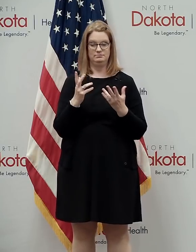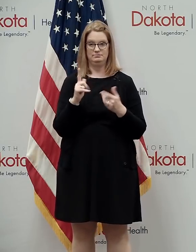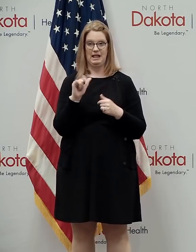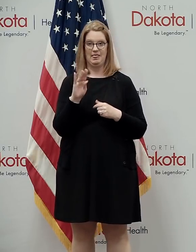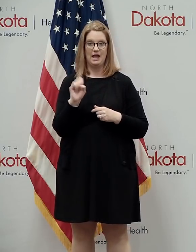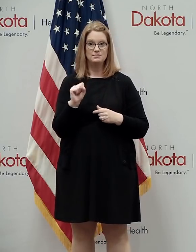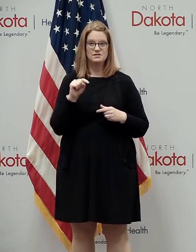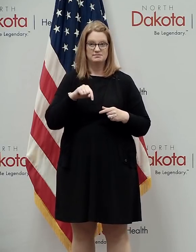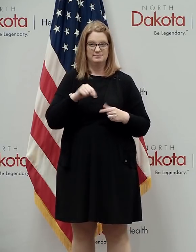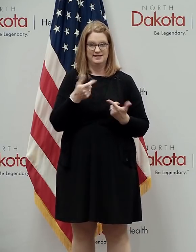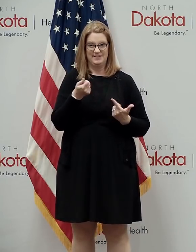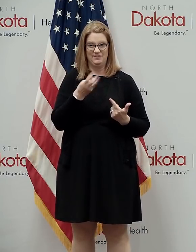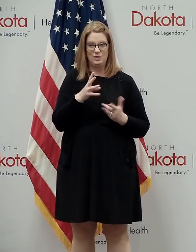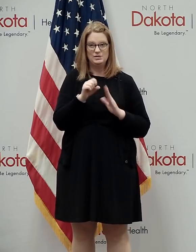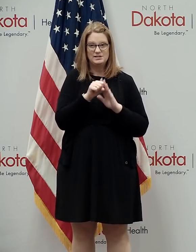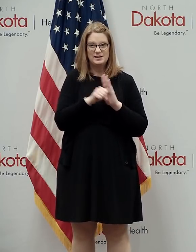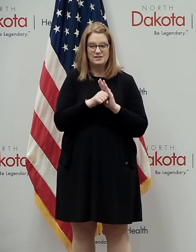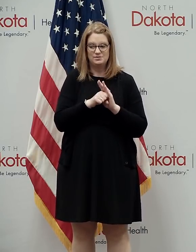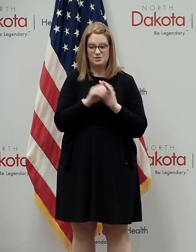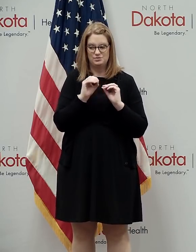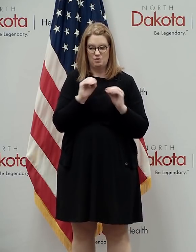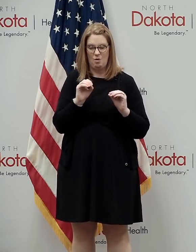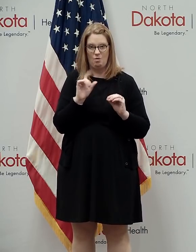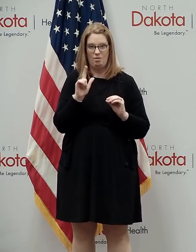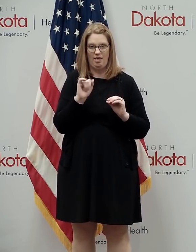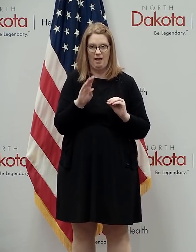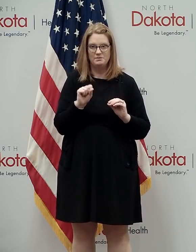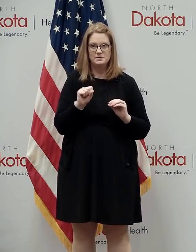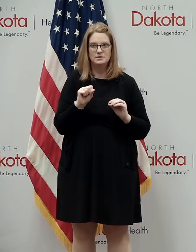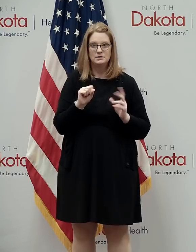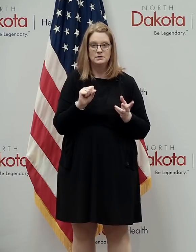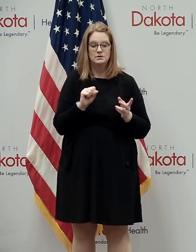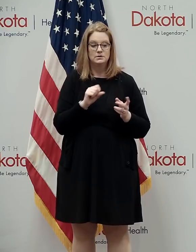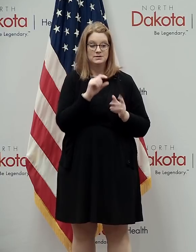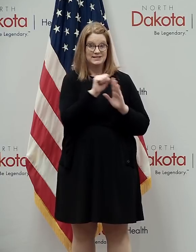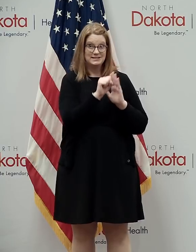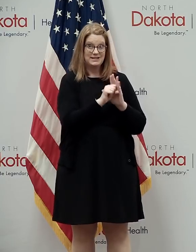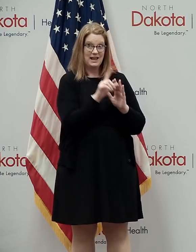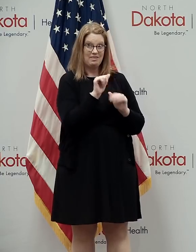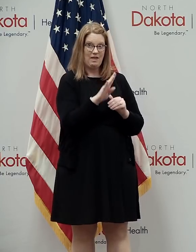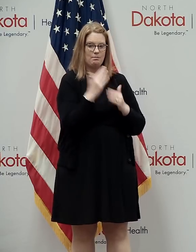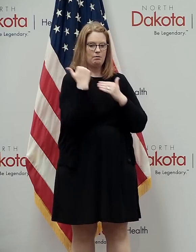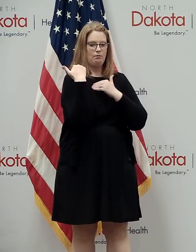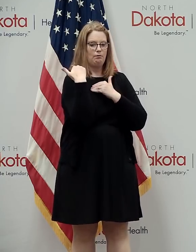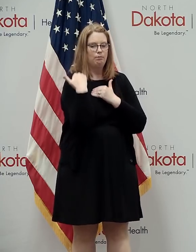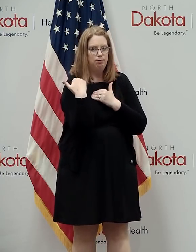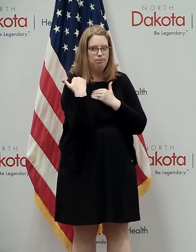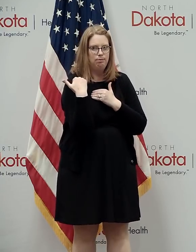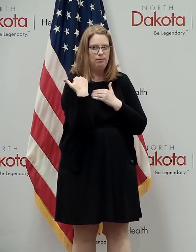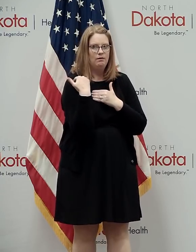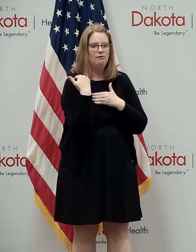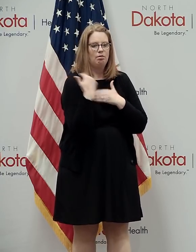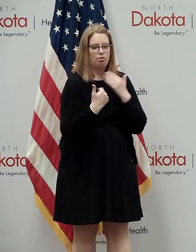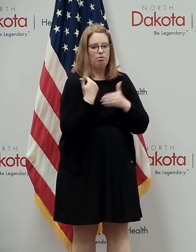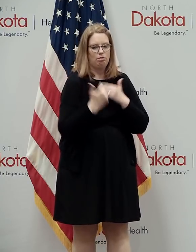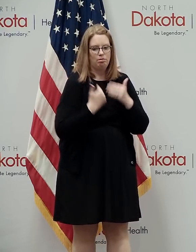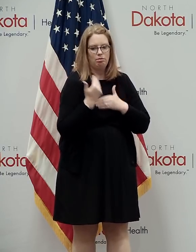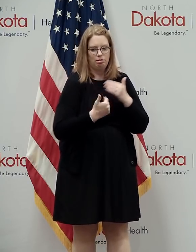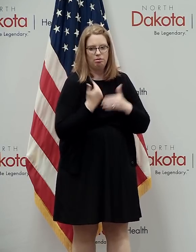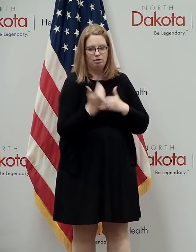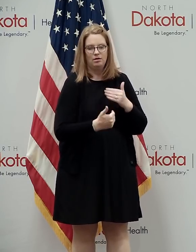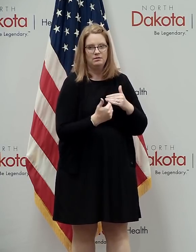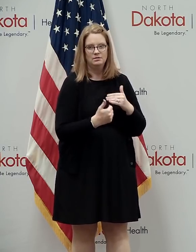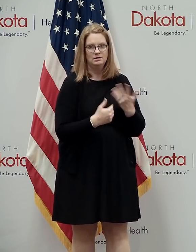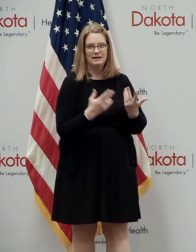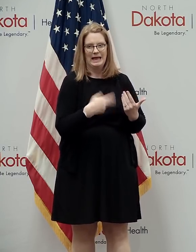one of the few states that didn't have that. So the workload that was put on the state laboratory as a percentage of tests that are being completed, probably